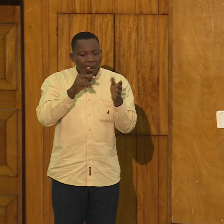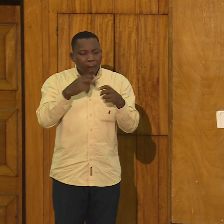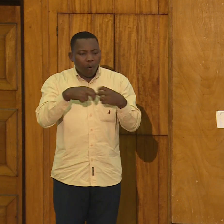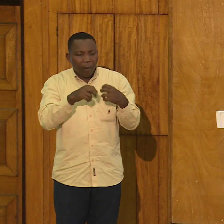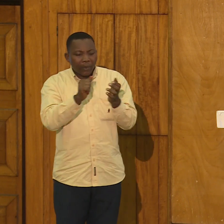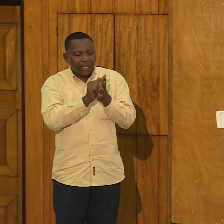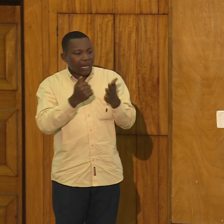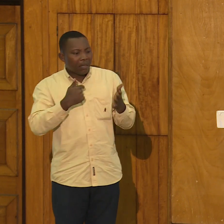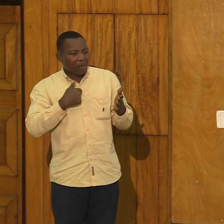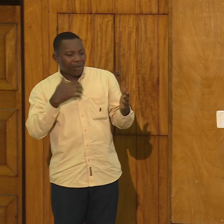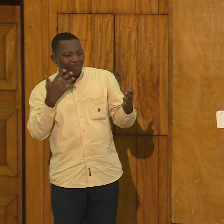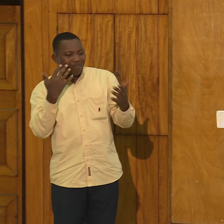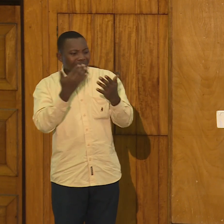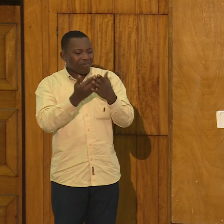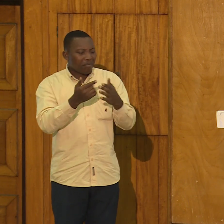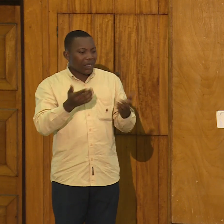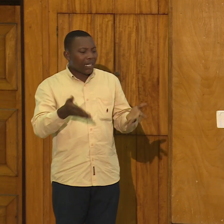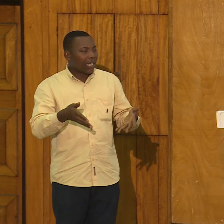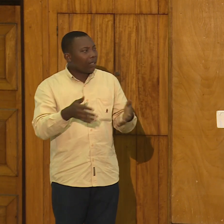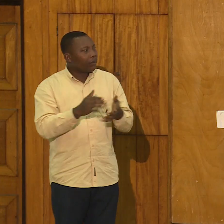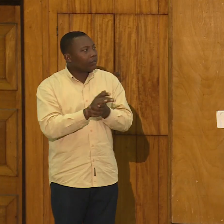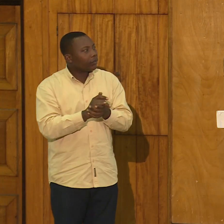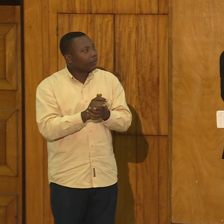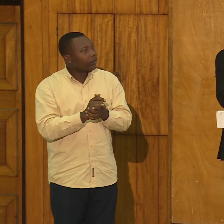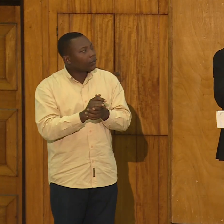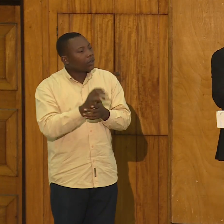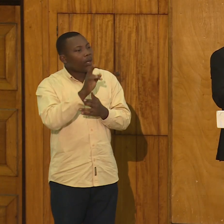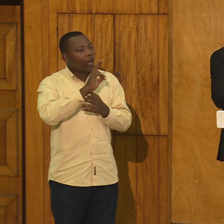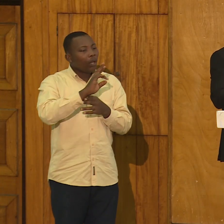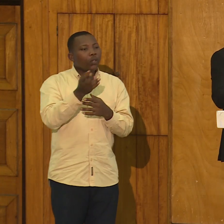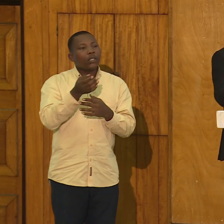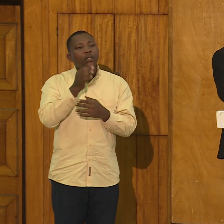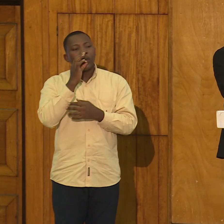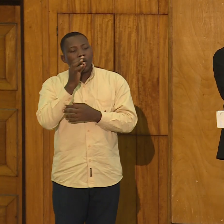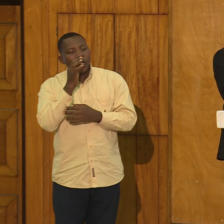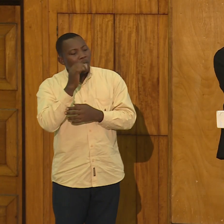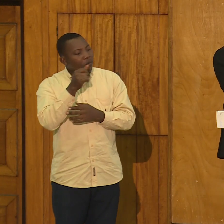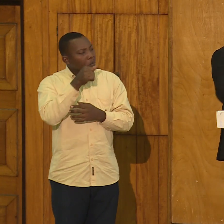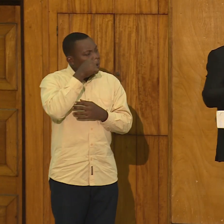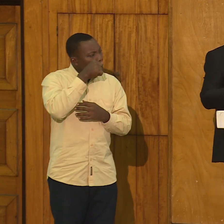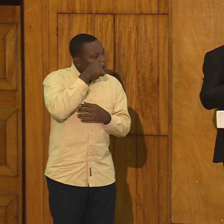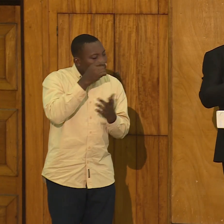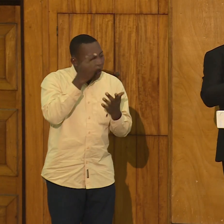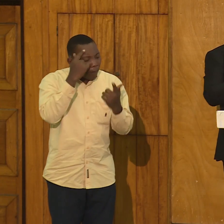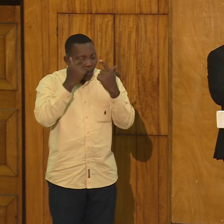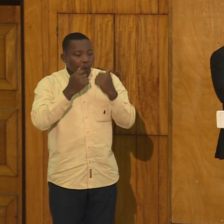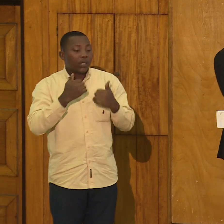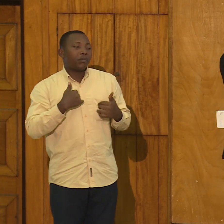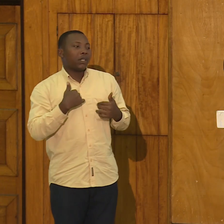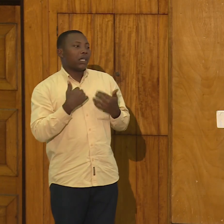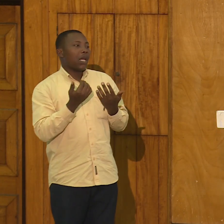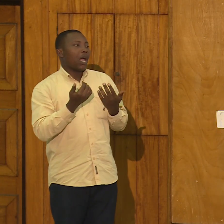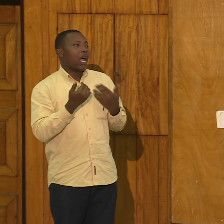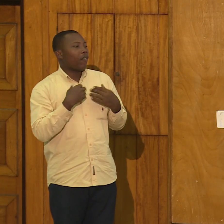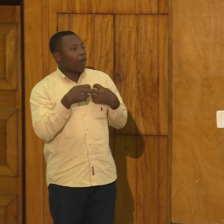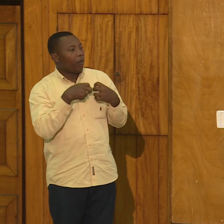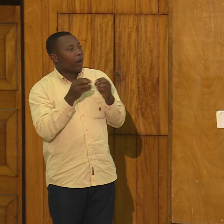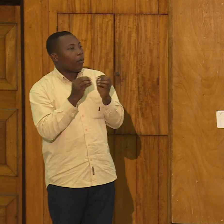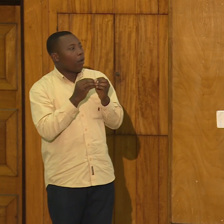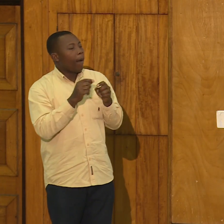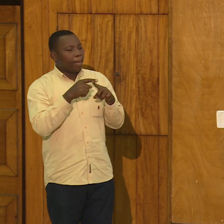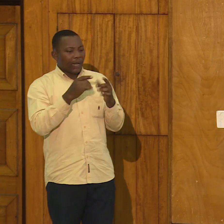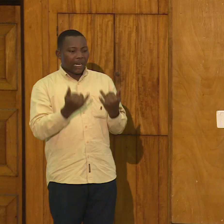start using substances, because I was facing some mental health issues. But now that it's